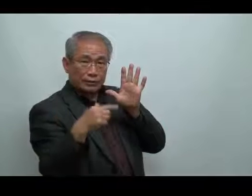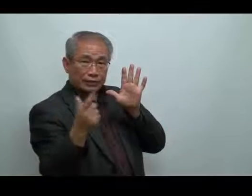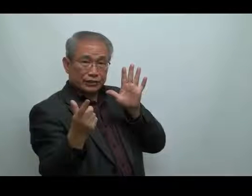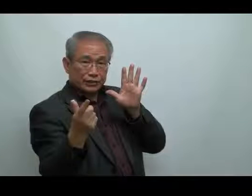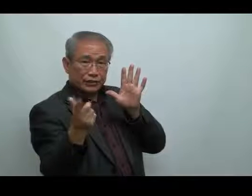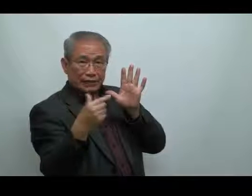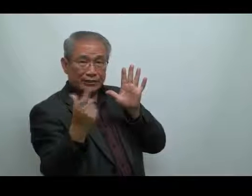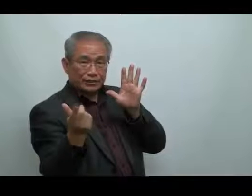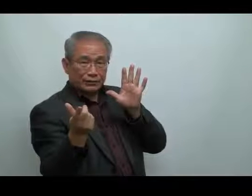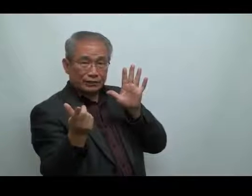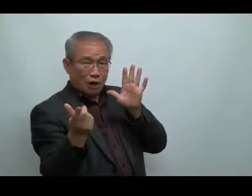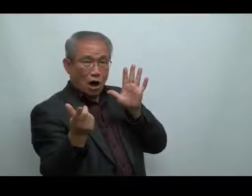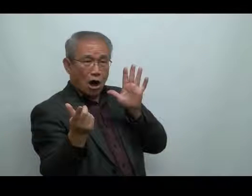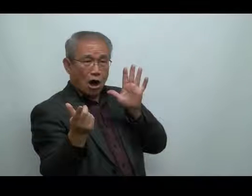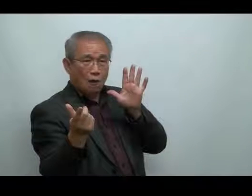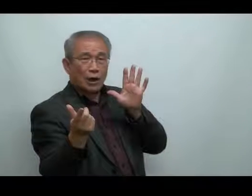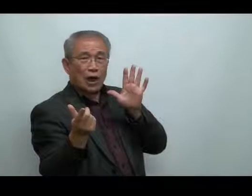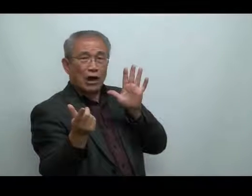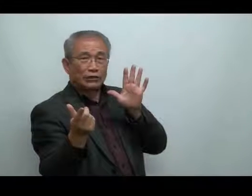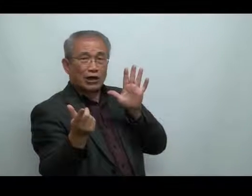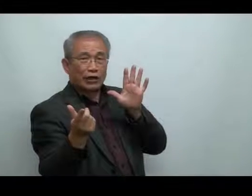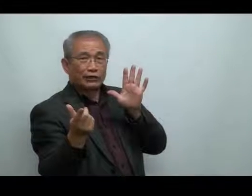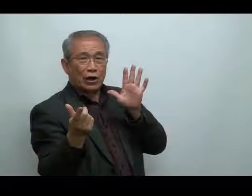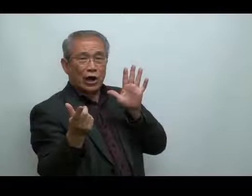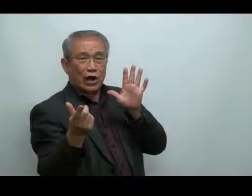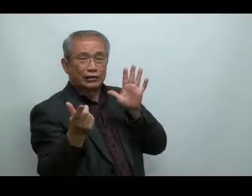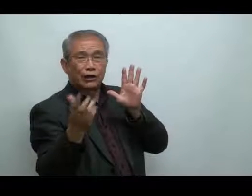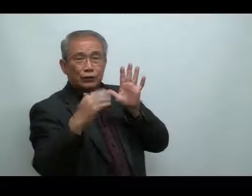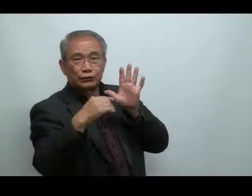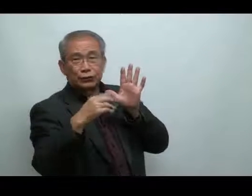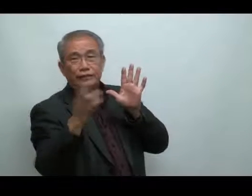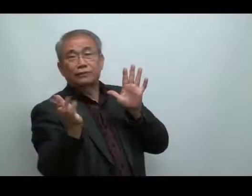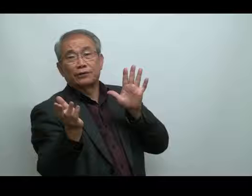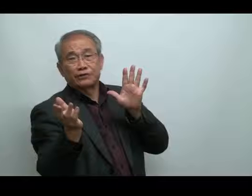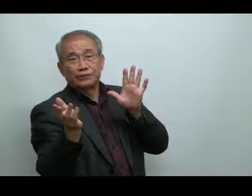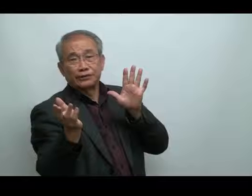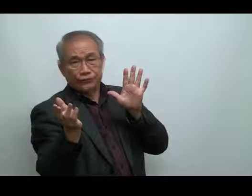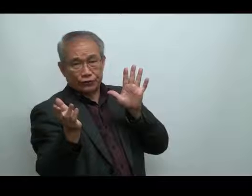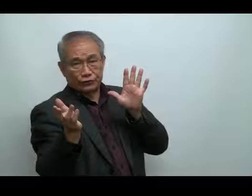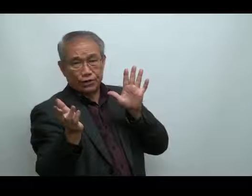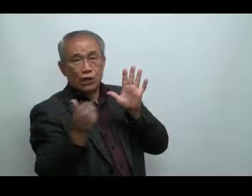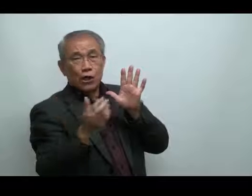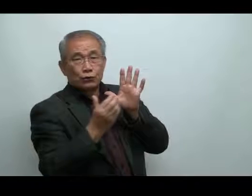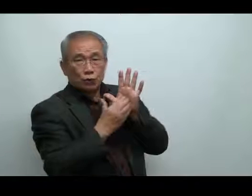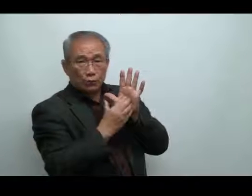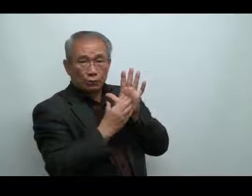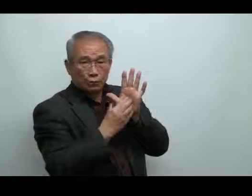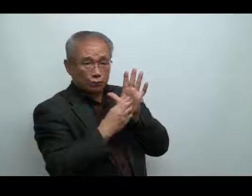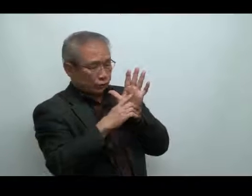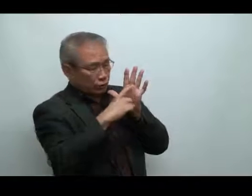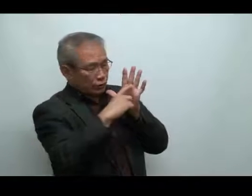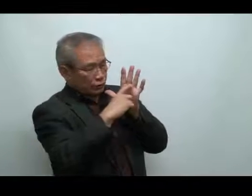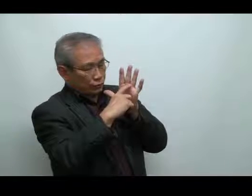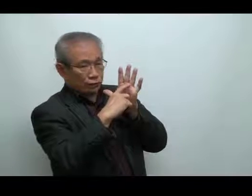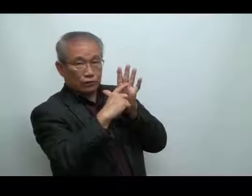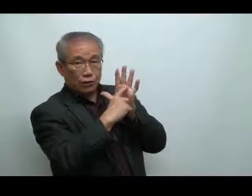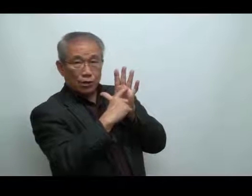sing a song like Amazing Grace, Amazing Grace, you do not sing the words first. What I want you to do is to start